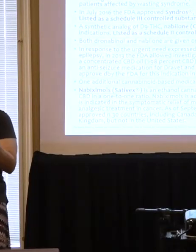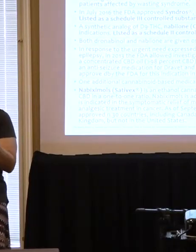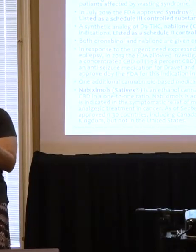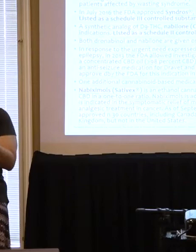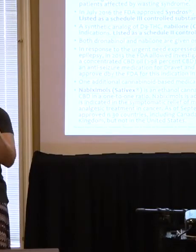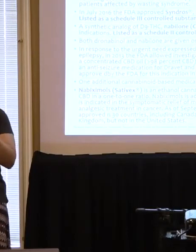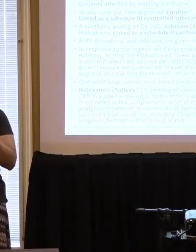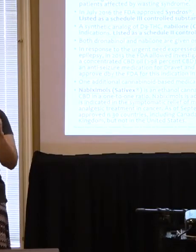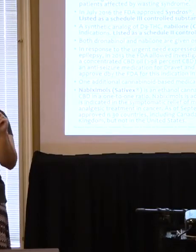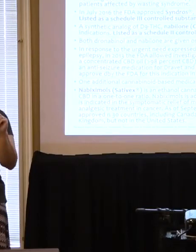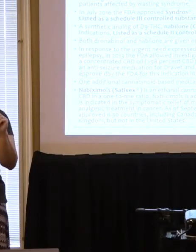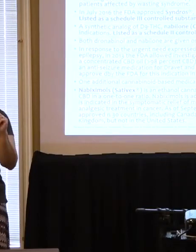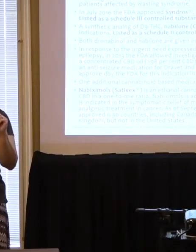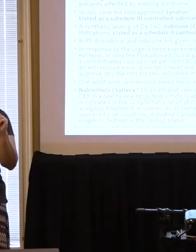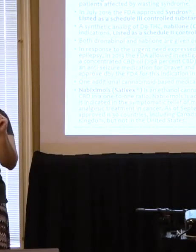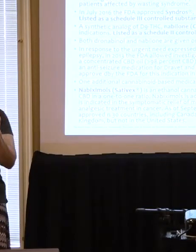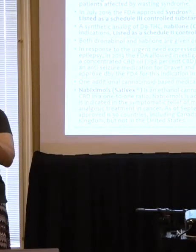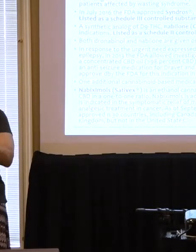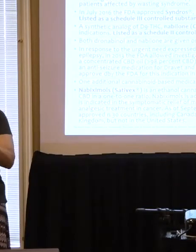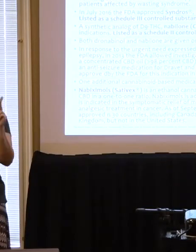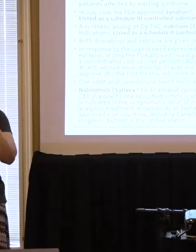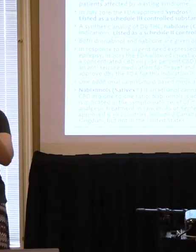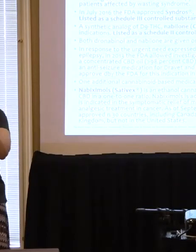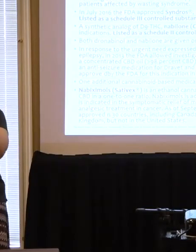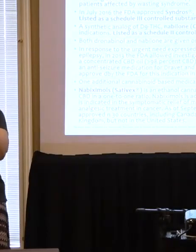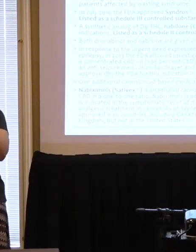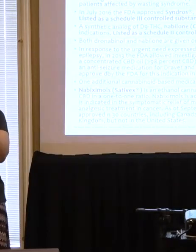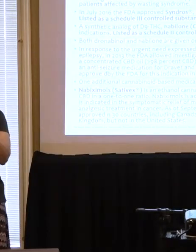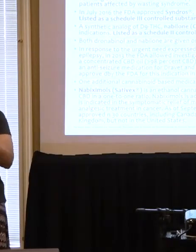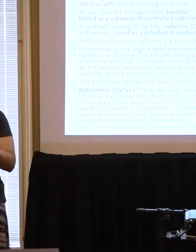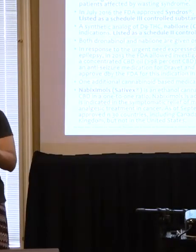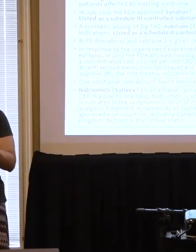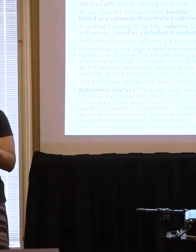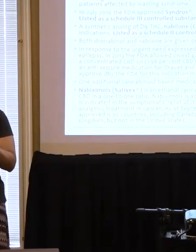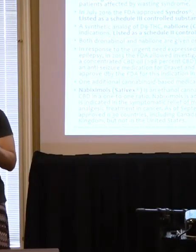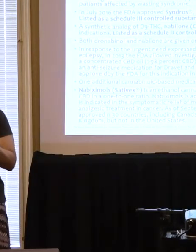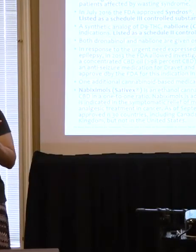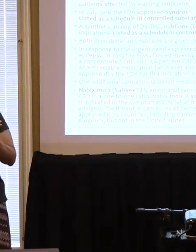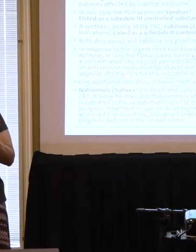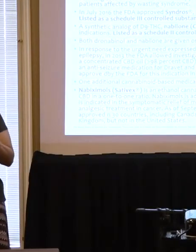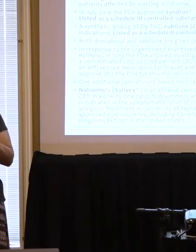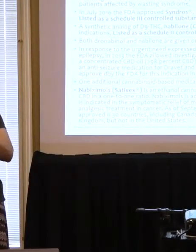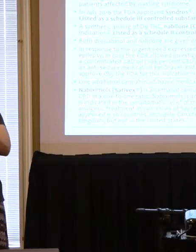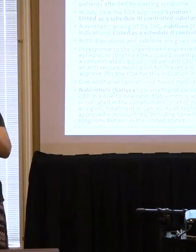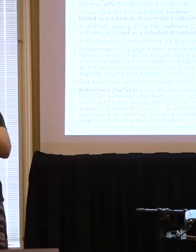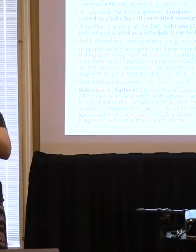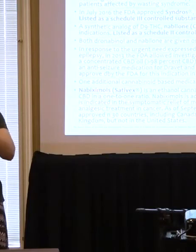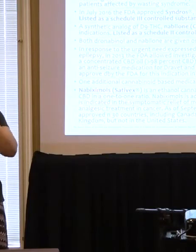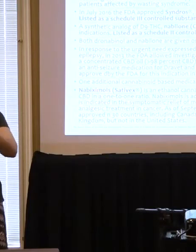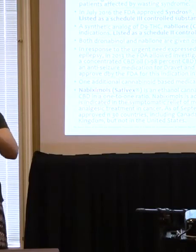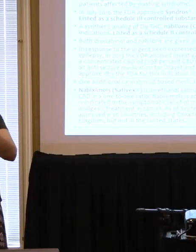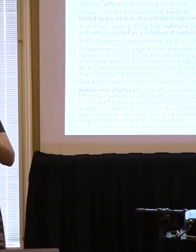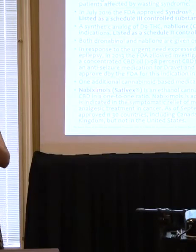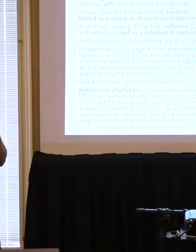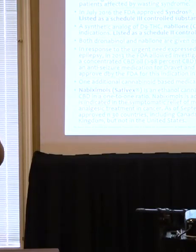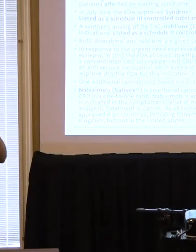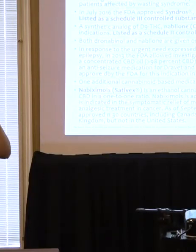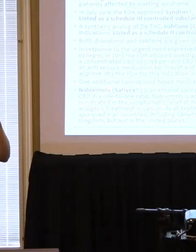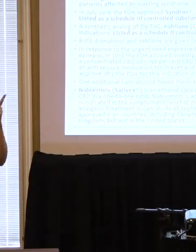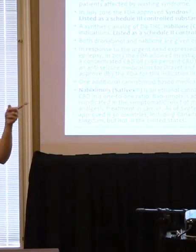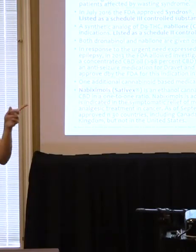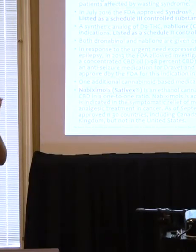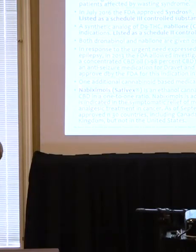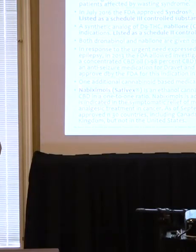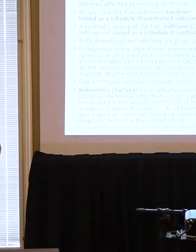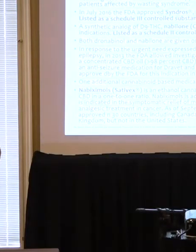everybody said no. So I think most people expected that it was going to be on schedule. So I'm surprised. I have to